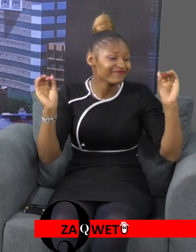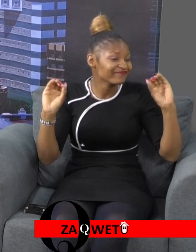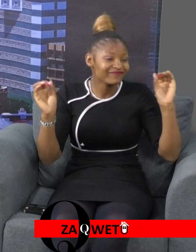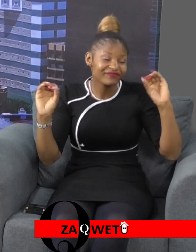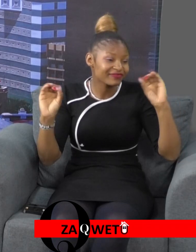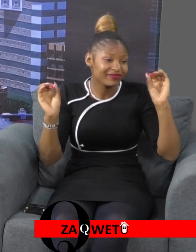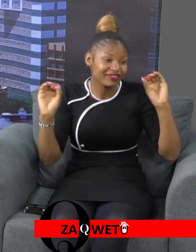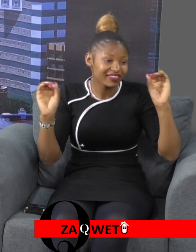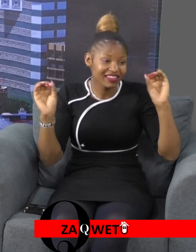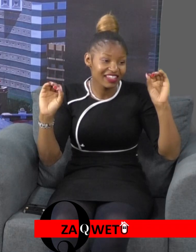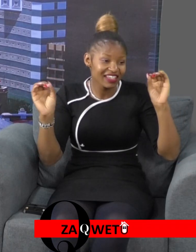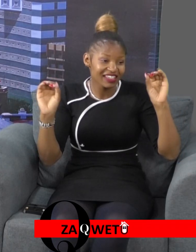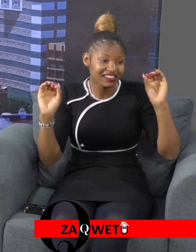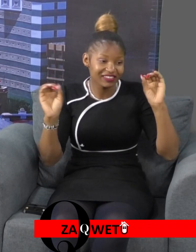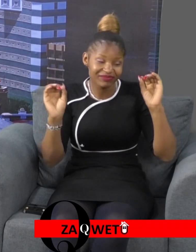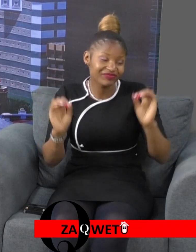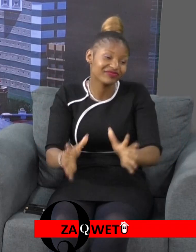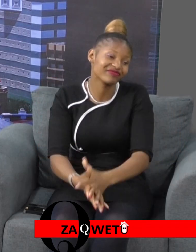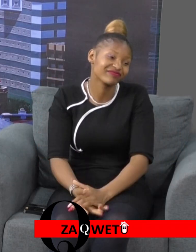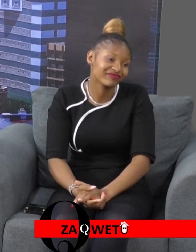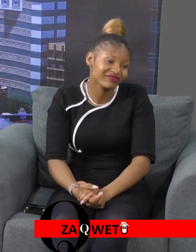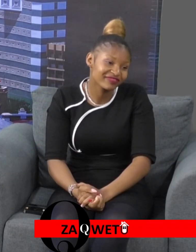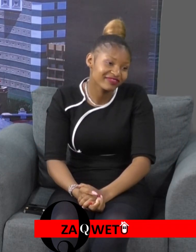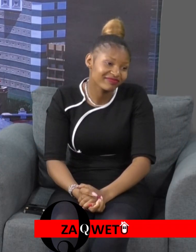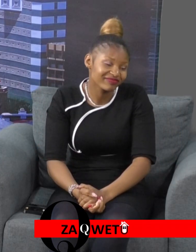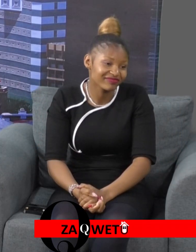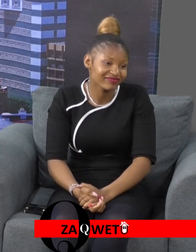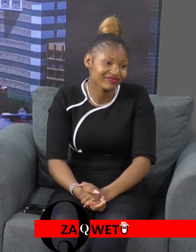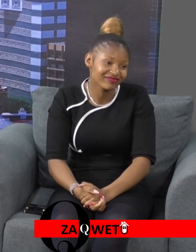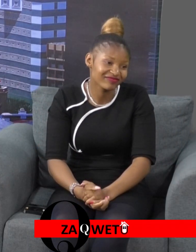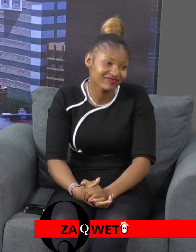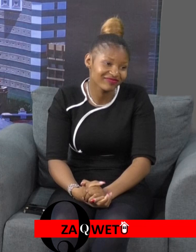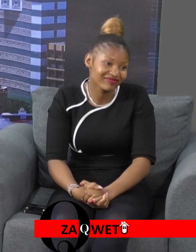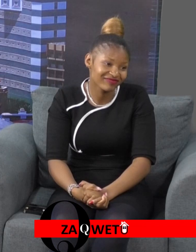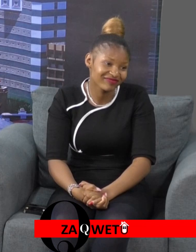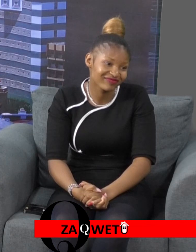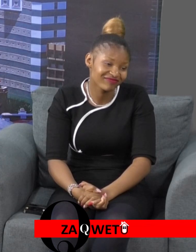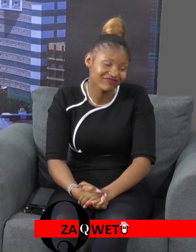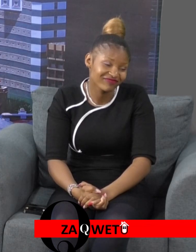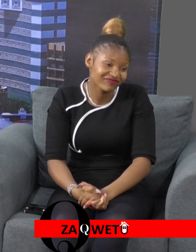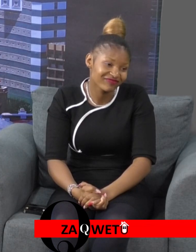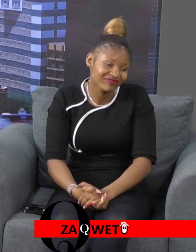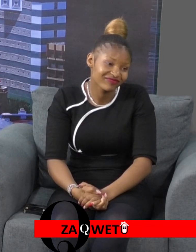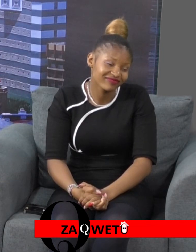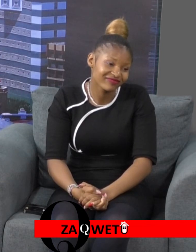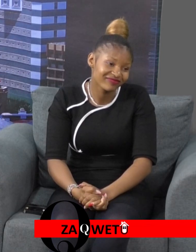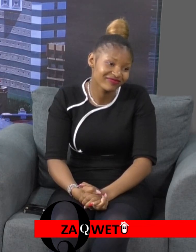Yes, at my home place, we don't pay people to dig and do